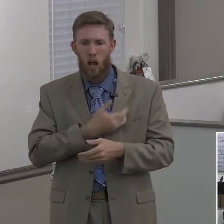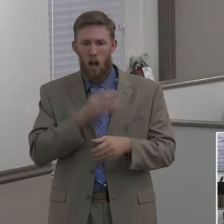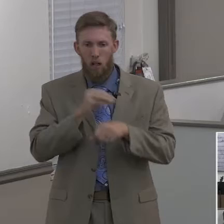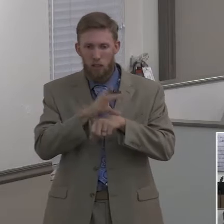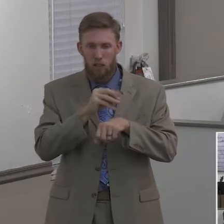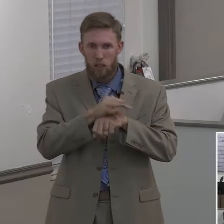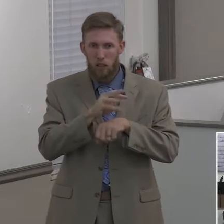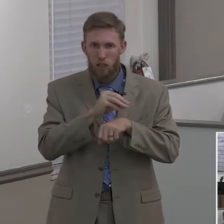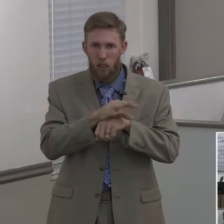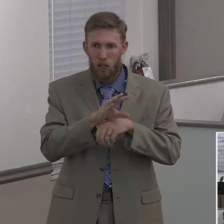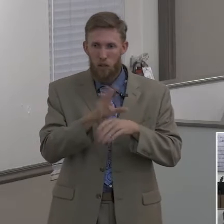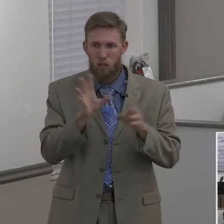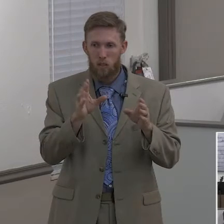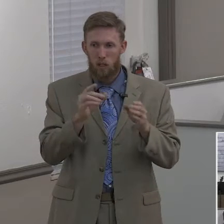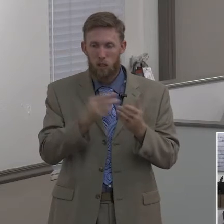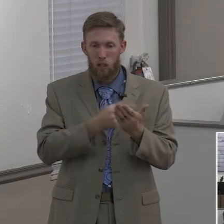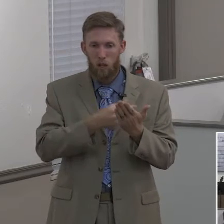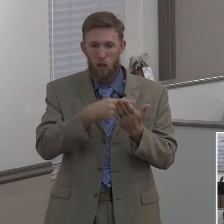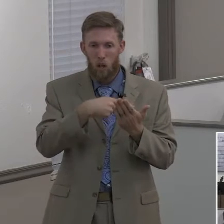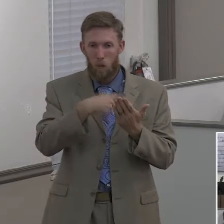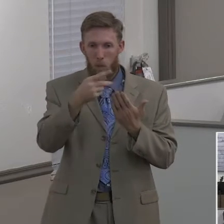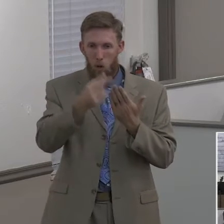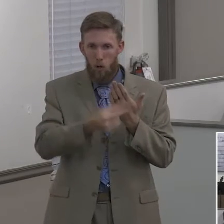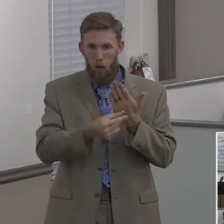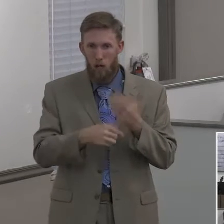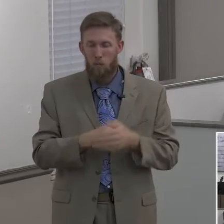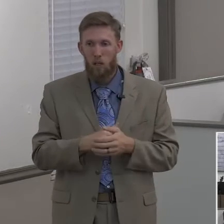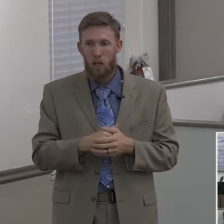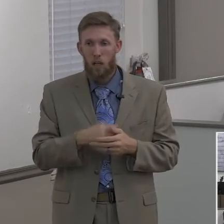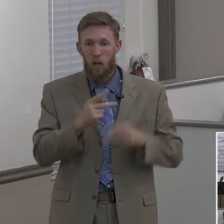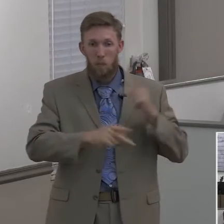is one of the most difficult things to get people to understand.